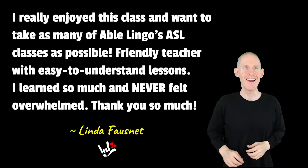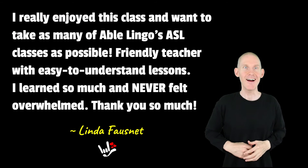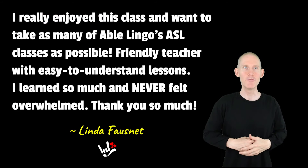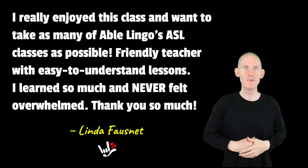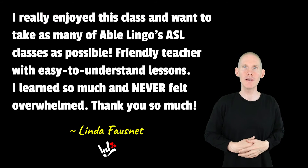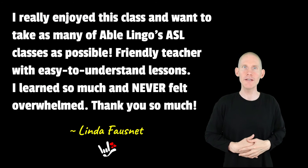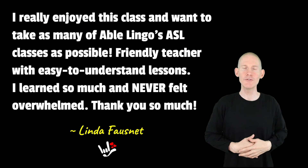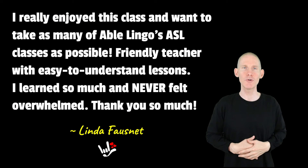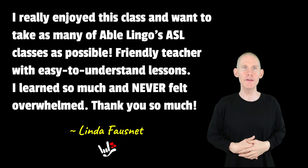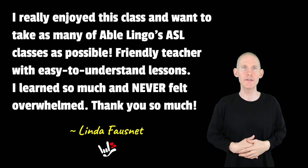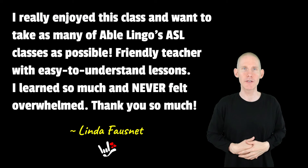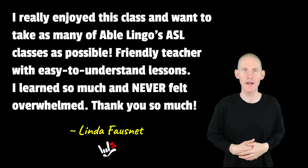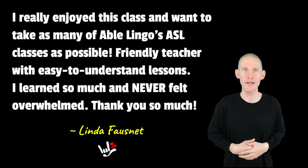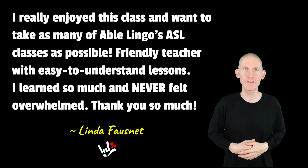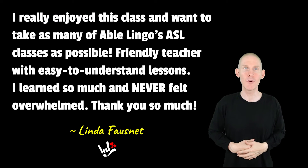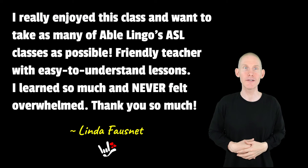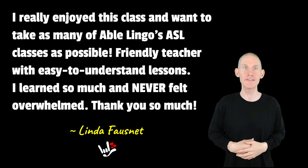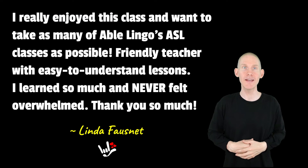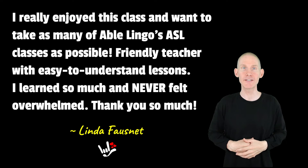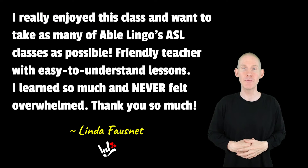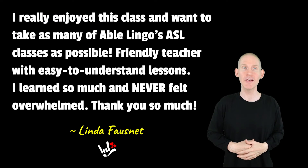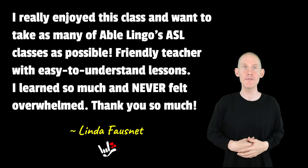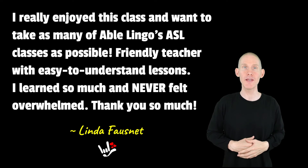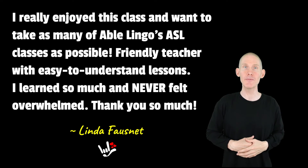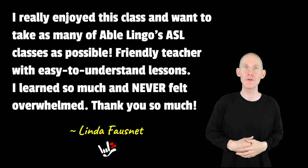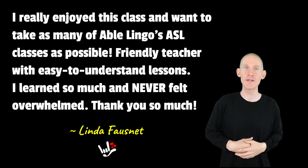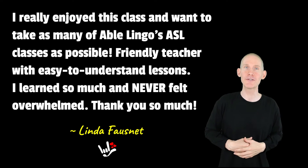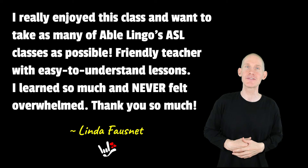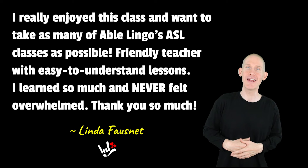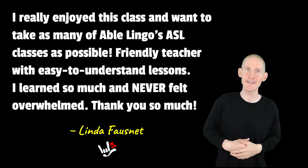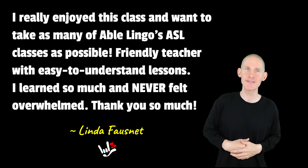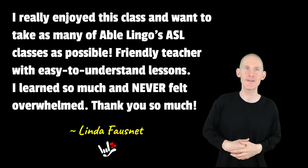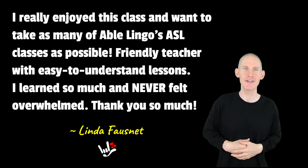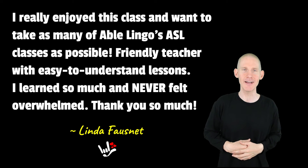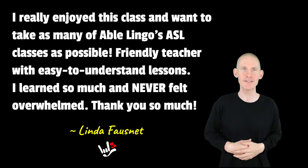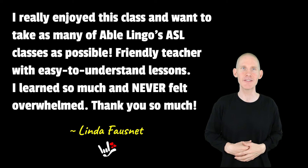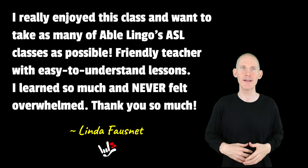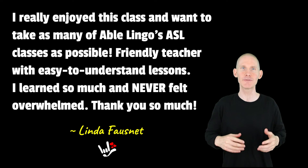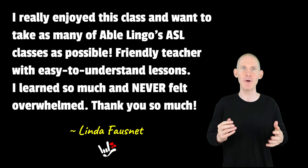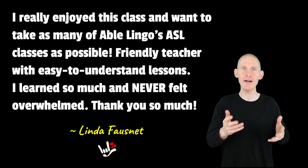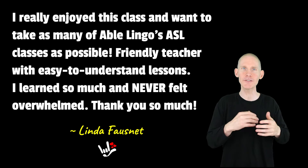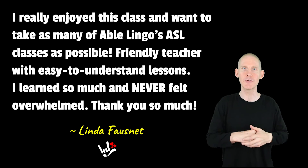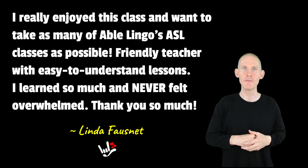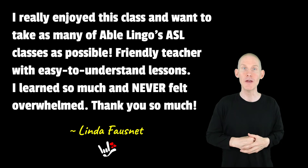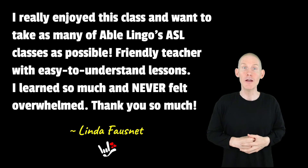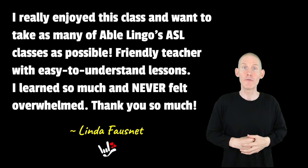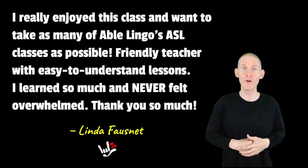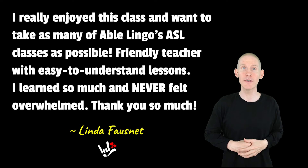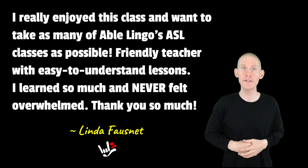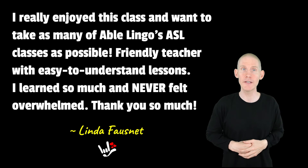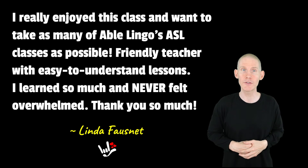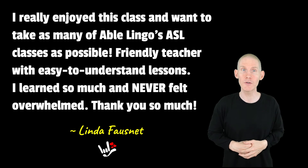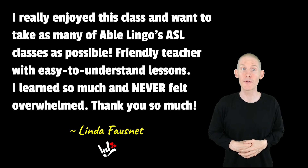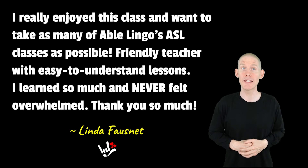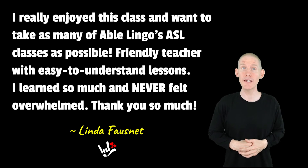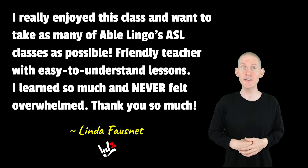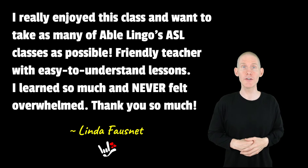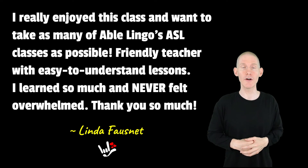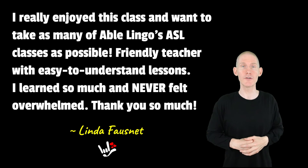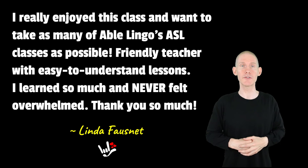I really enjoyed this class and wanted to take as many of Able Lingo's ASL classes as possible. Friendly teacher with easy to